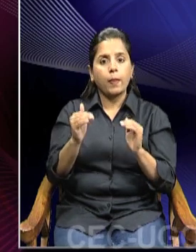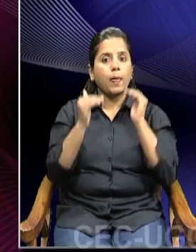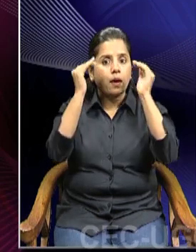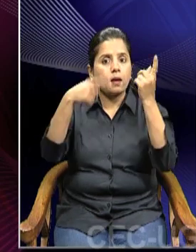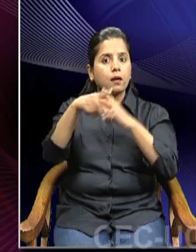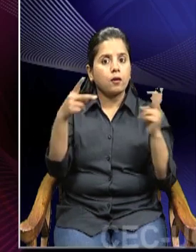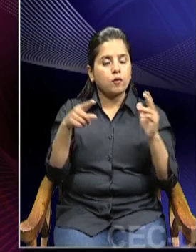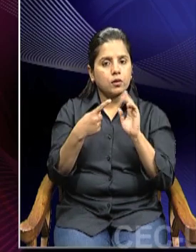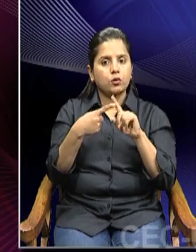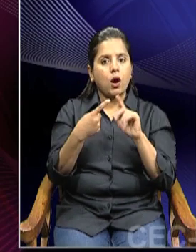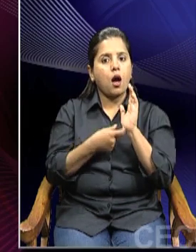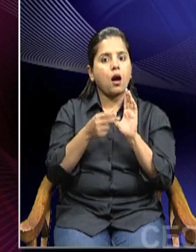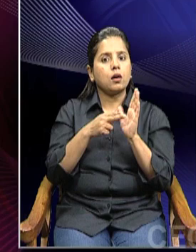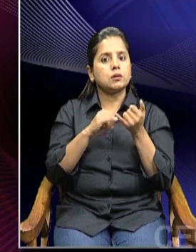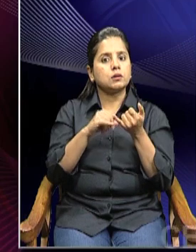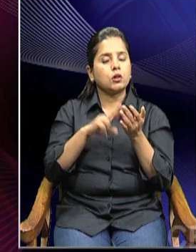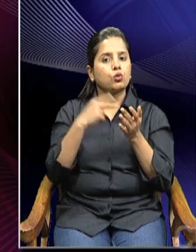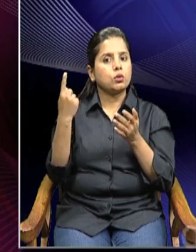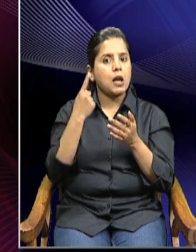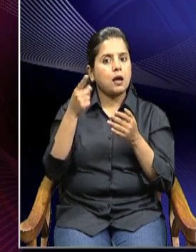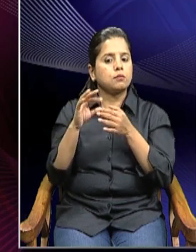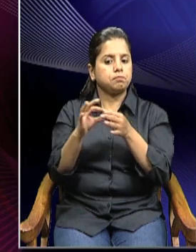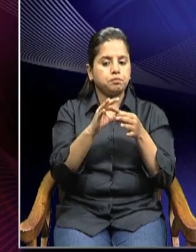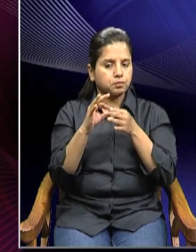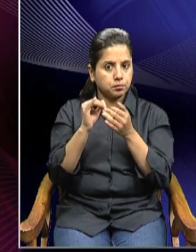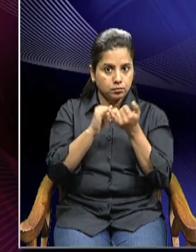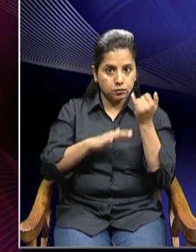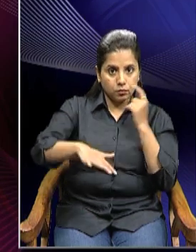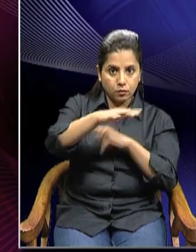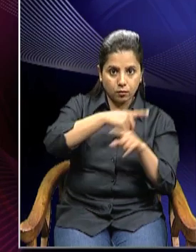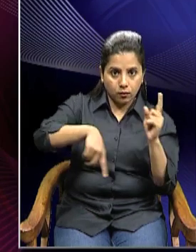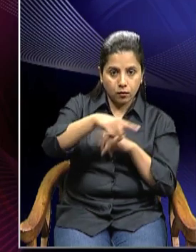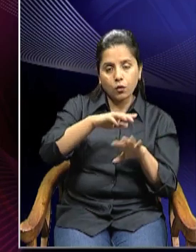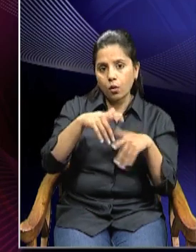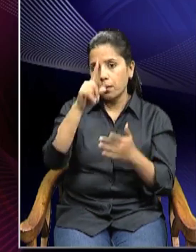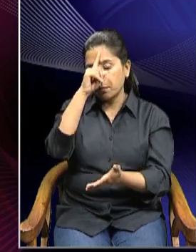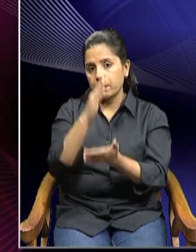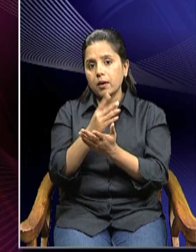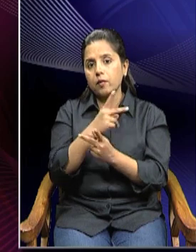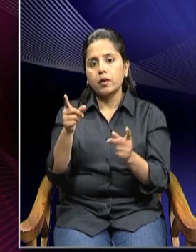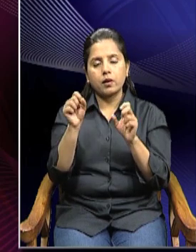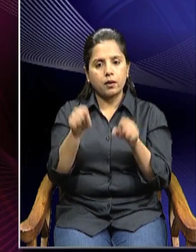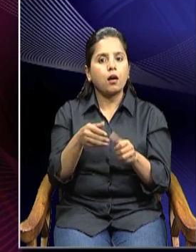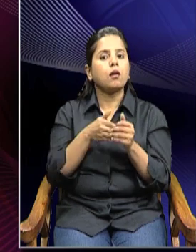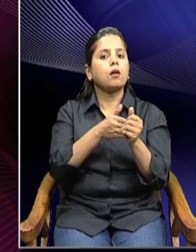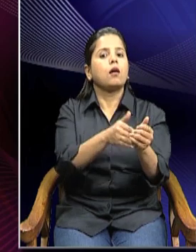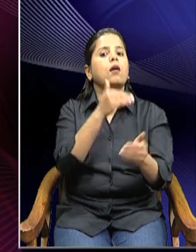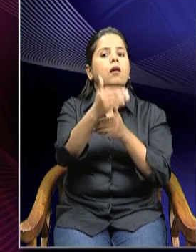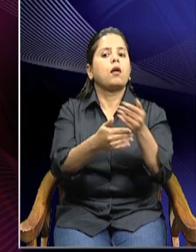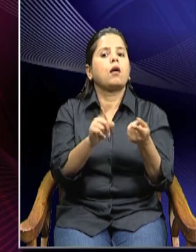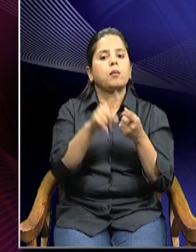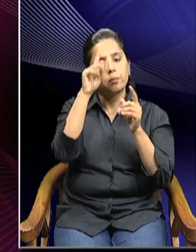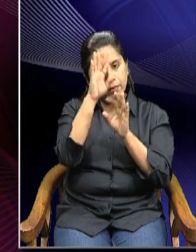of transnational ties between societies, and he believes that this can lead to